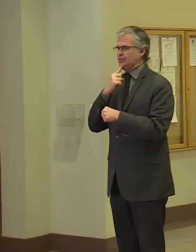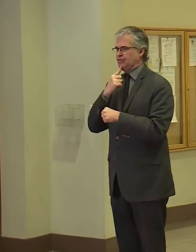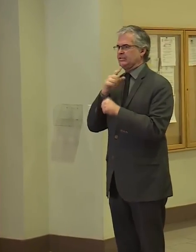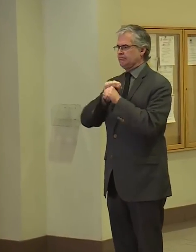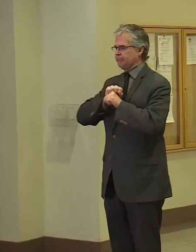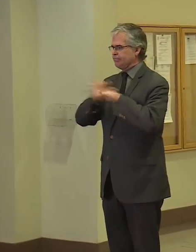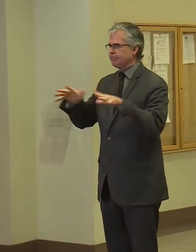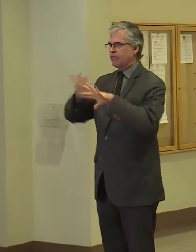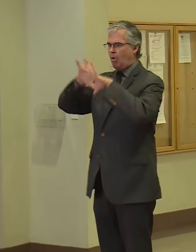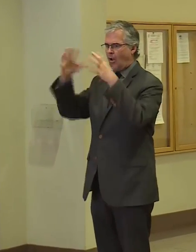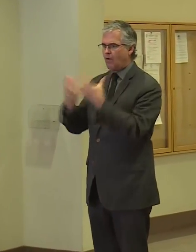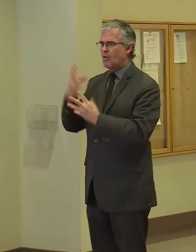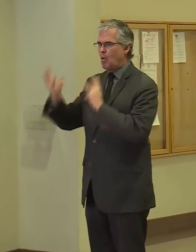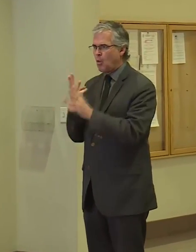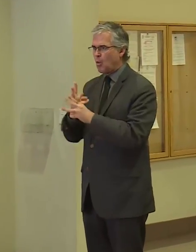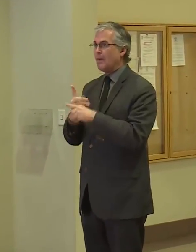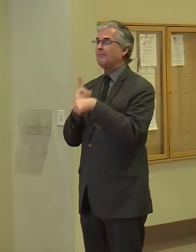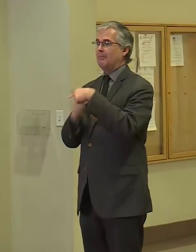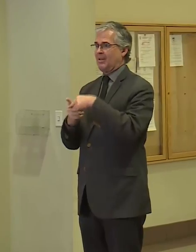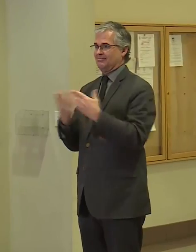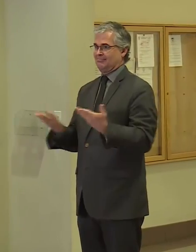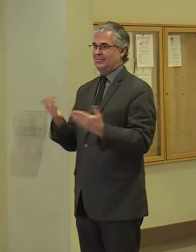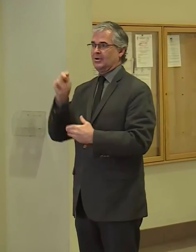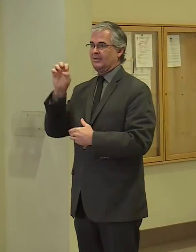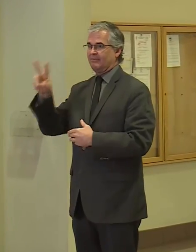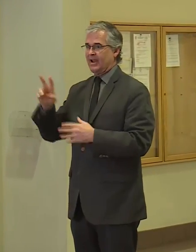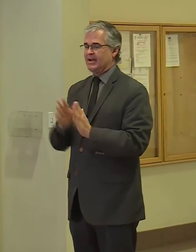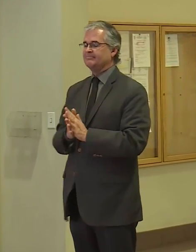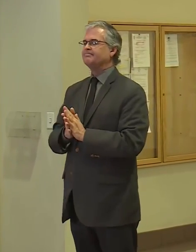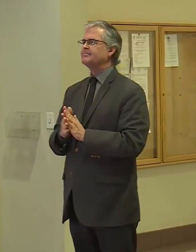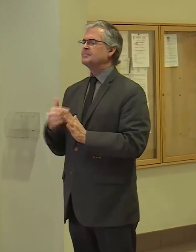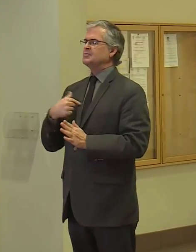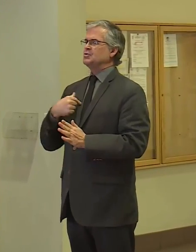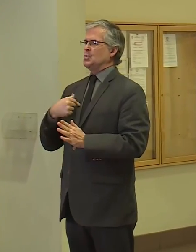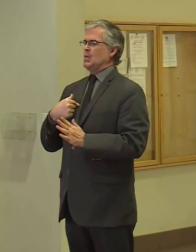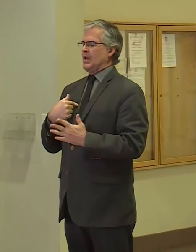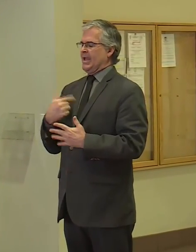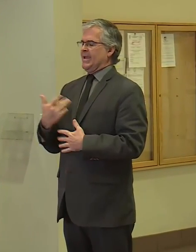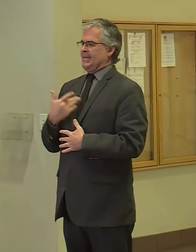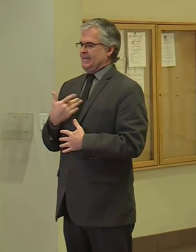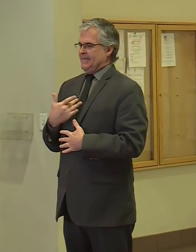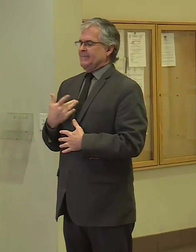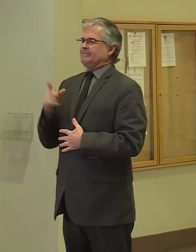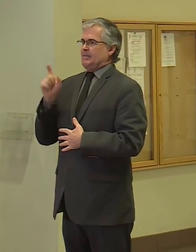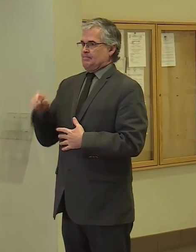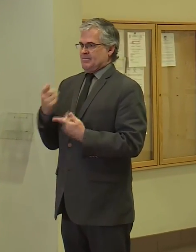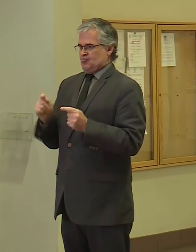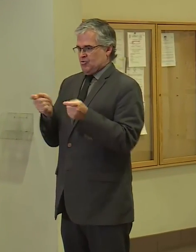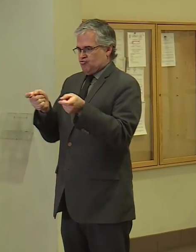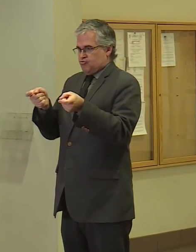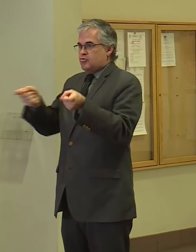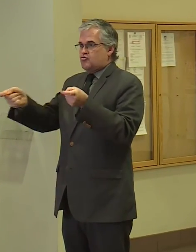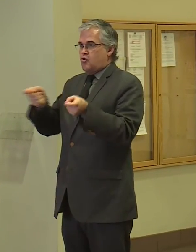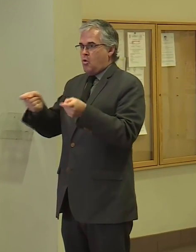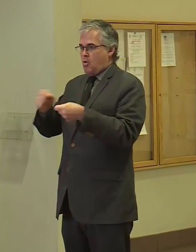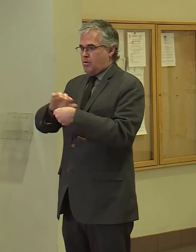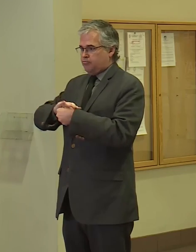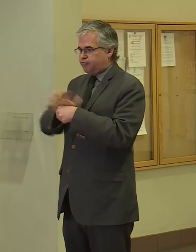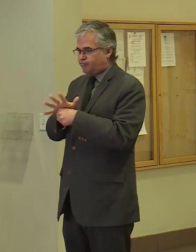here in Nevada I have taken what I believed were the necessary steps to try to mitigate this pandemic and take our